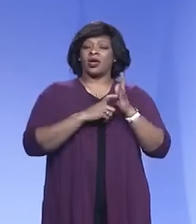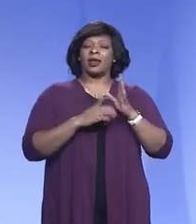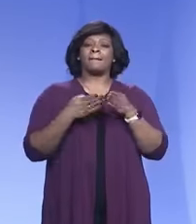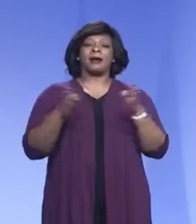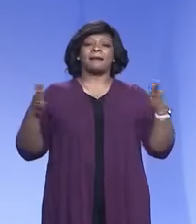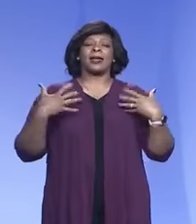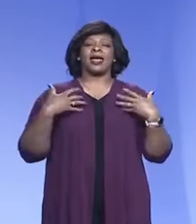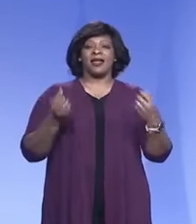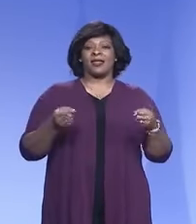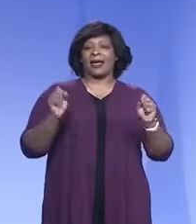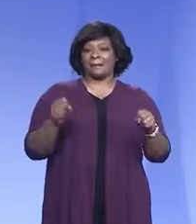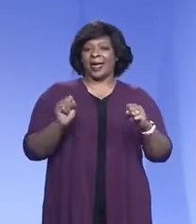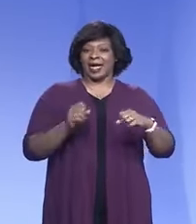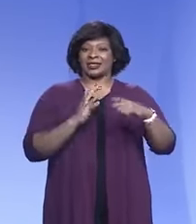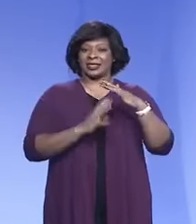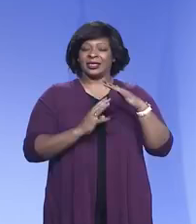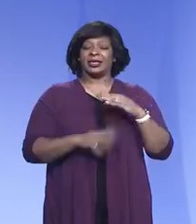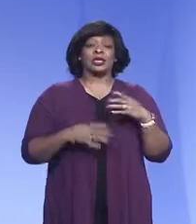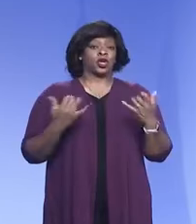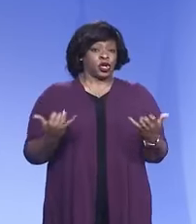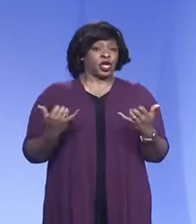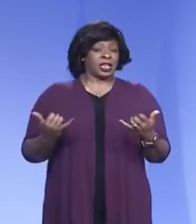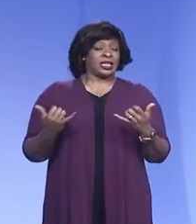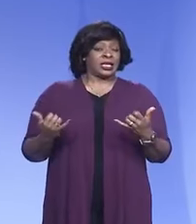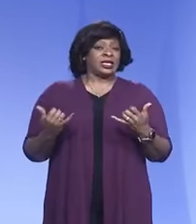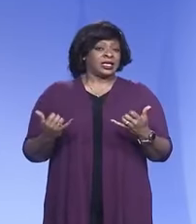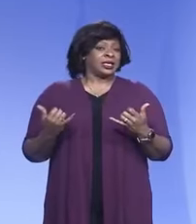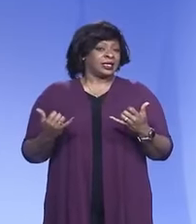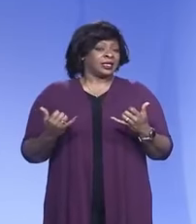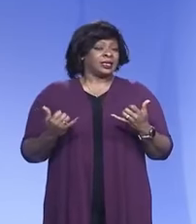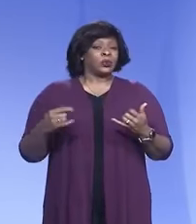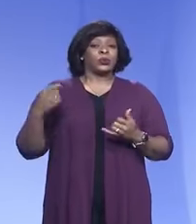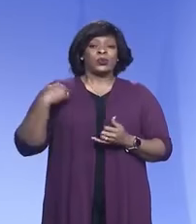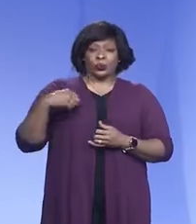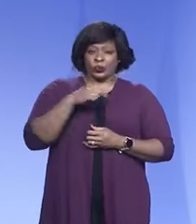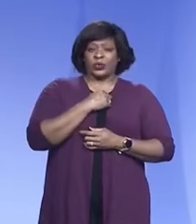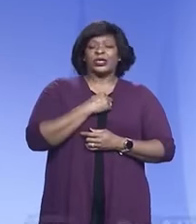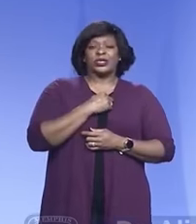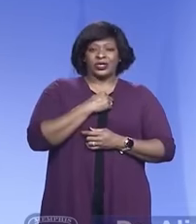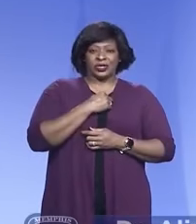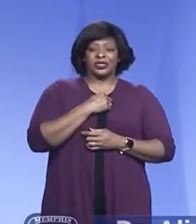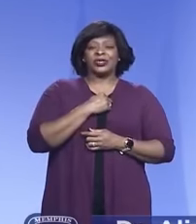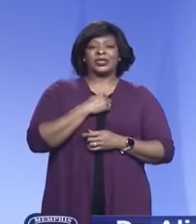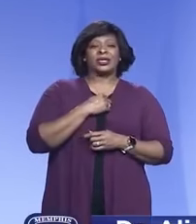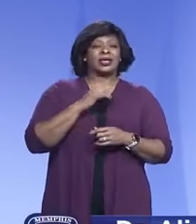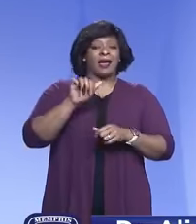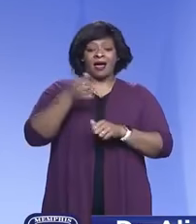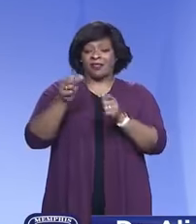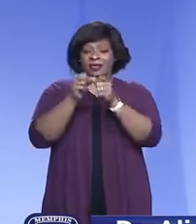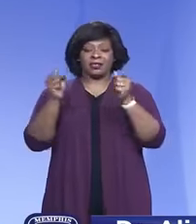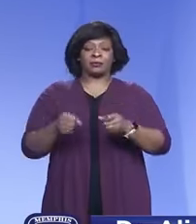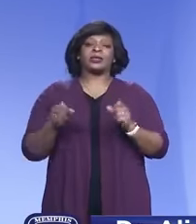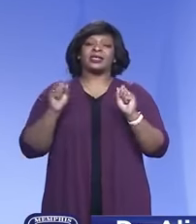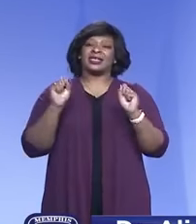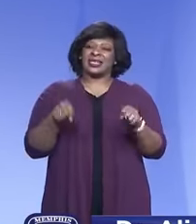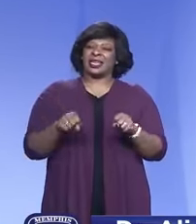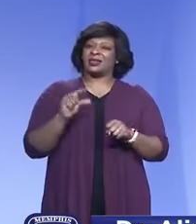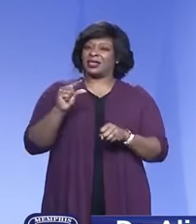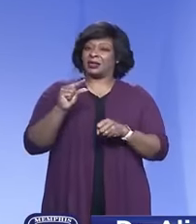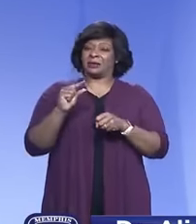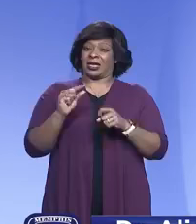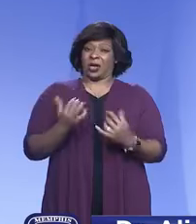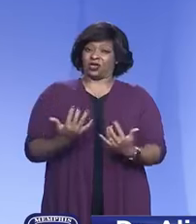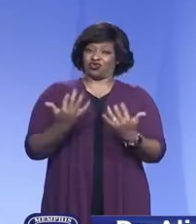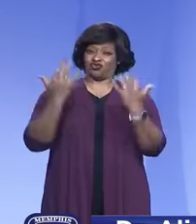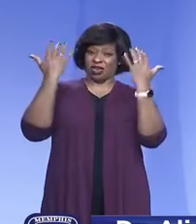health capacity, and at the current time, we are, as other systems, we can be a little bit strained if